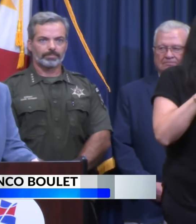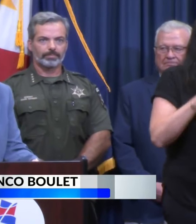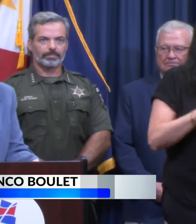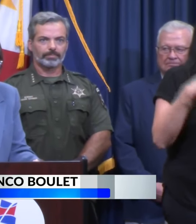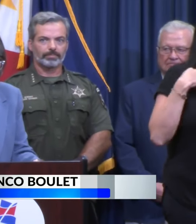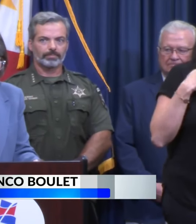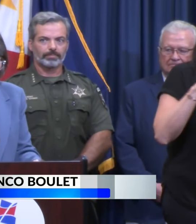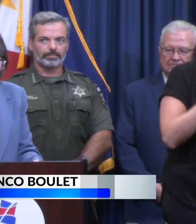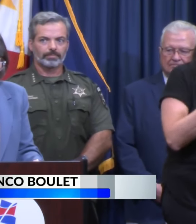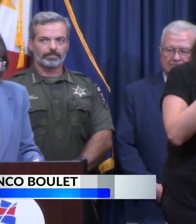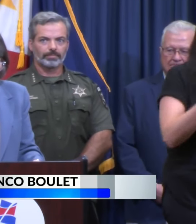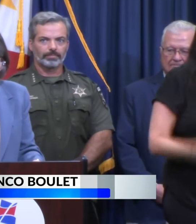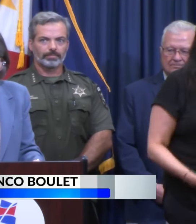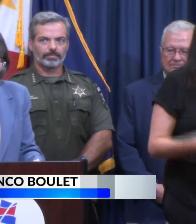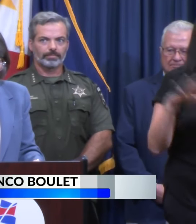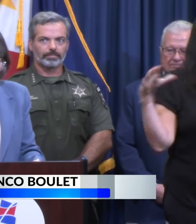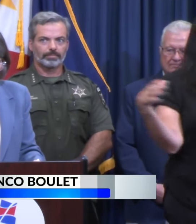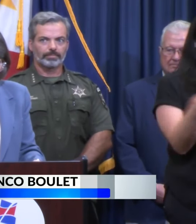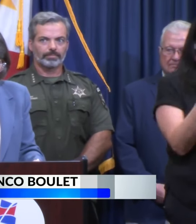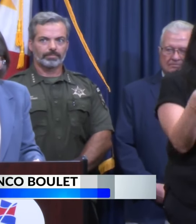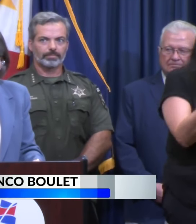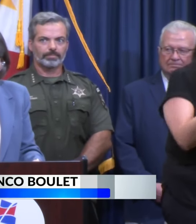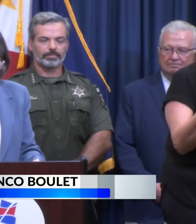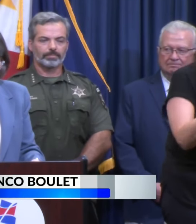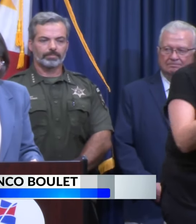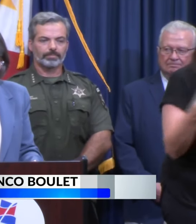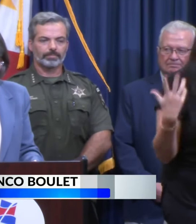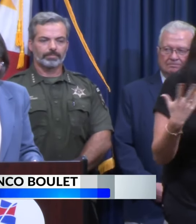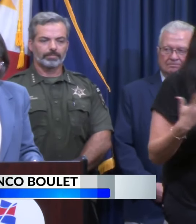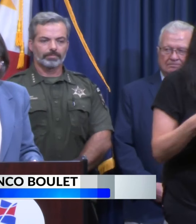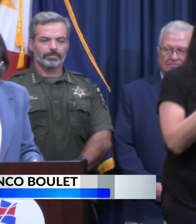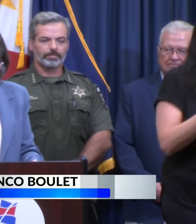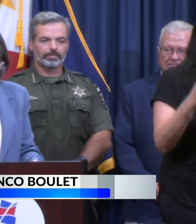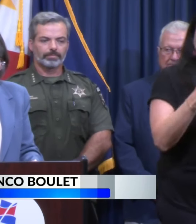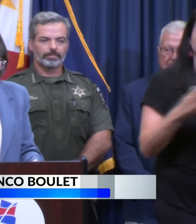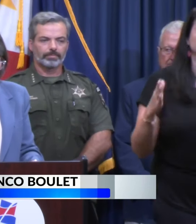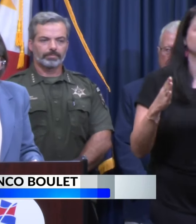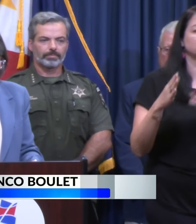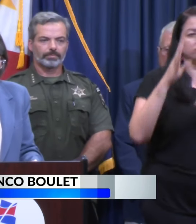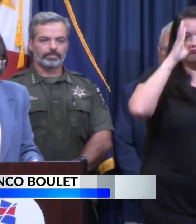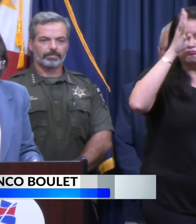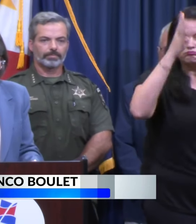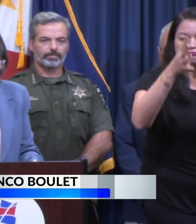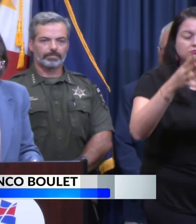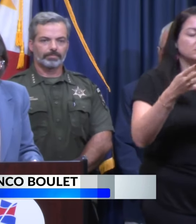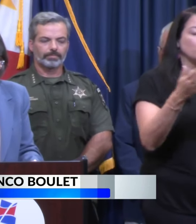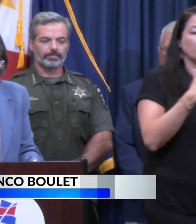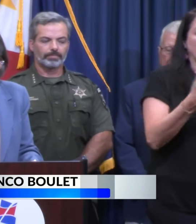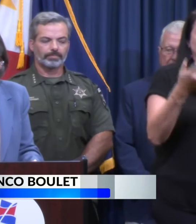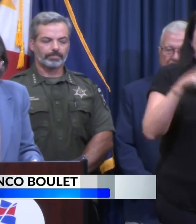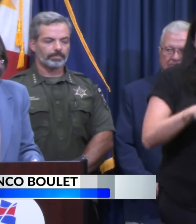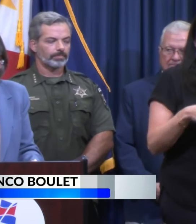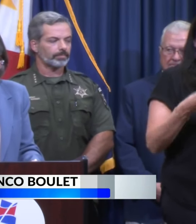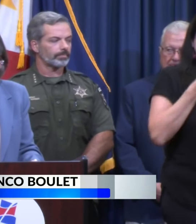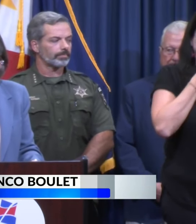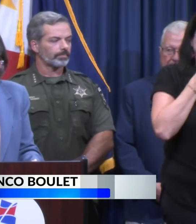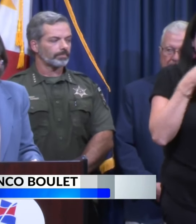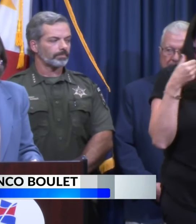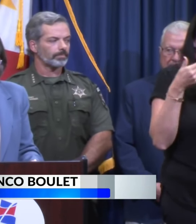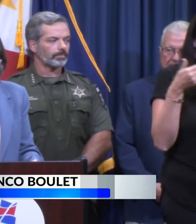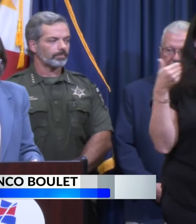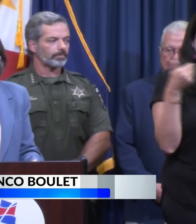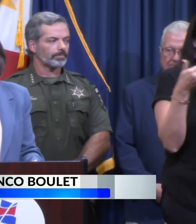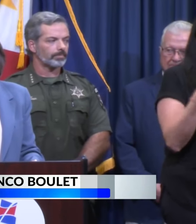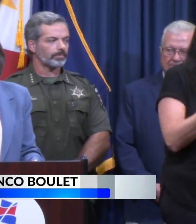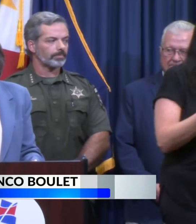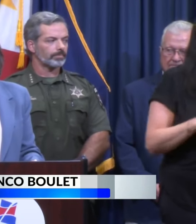many others to discuss the response and prepare for whatever kind of recovery we may be facing. Public safety